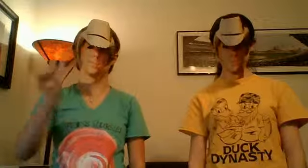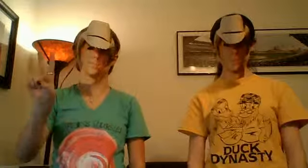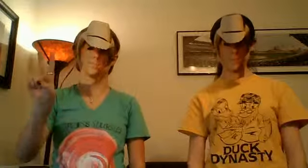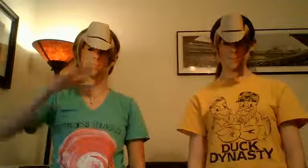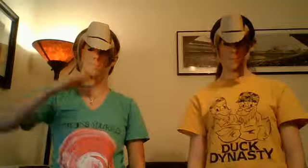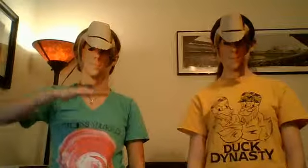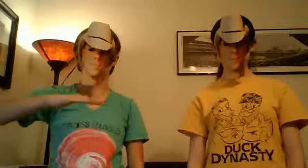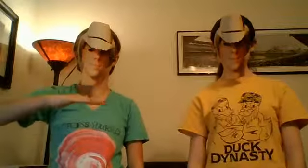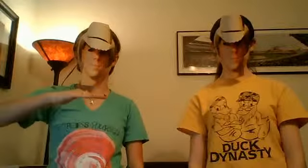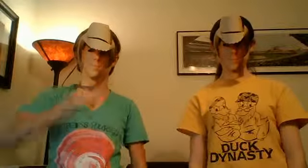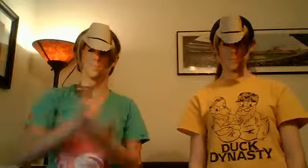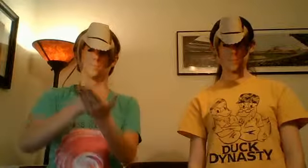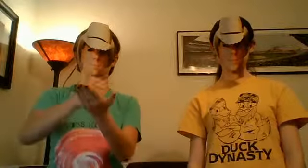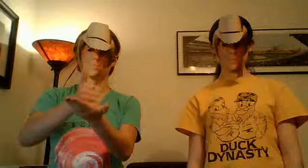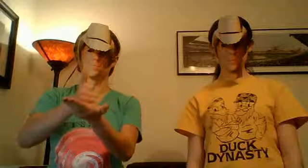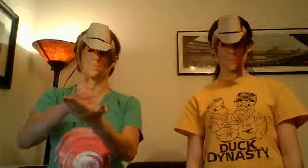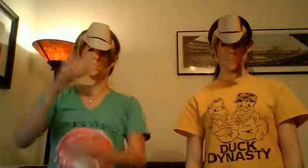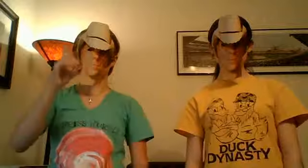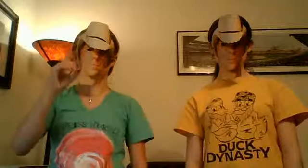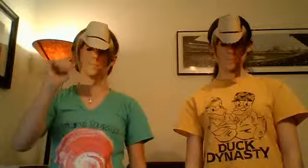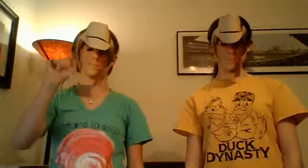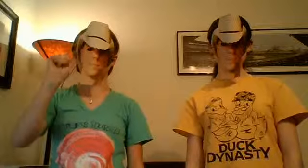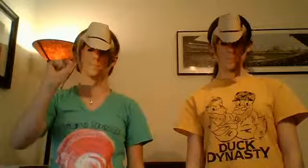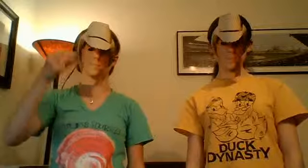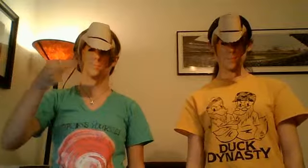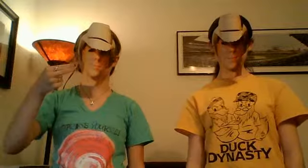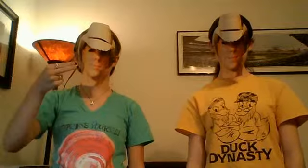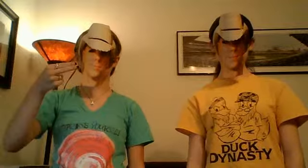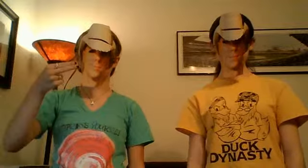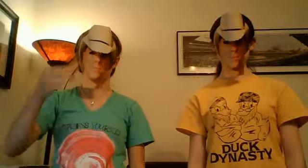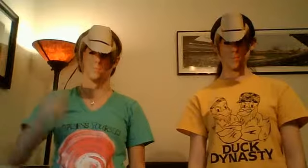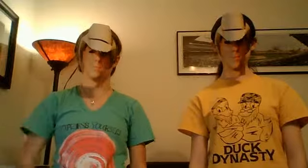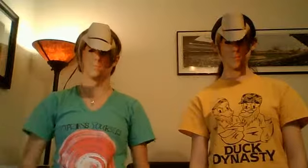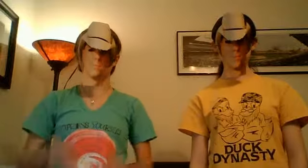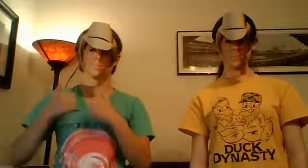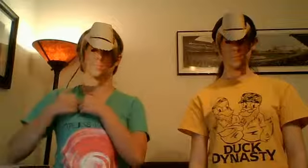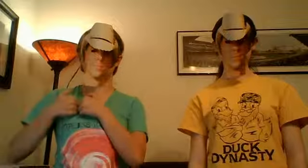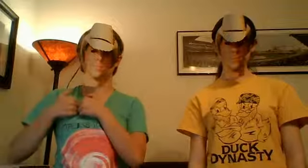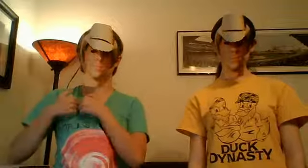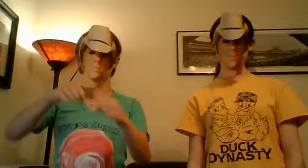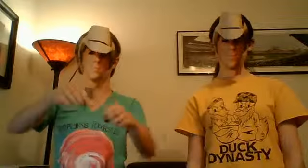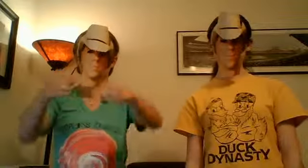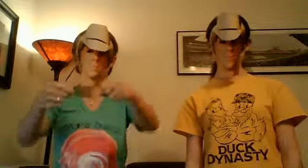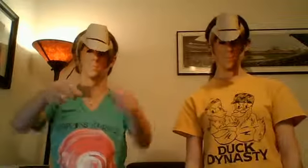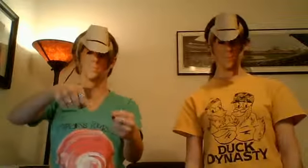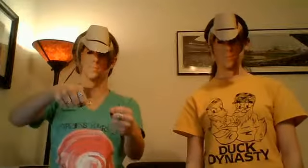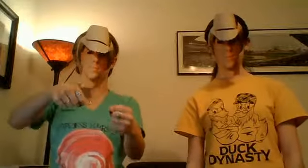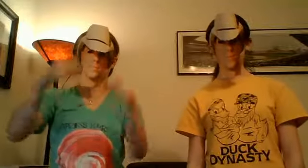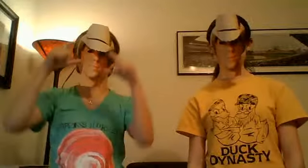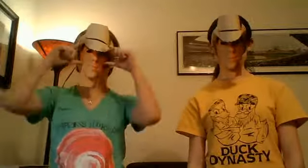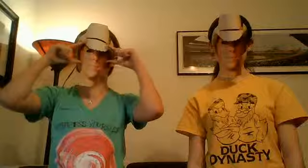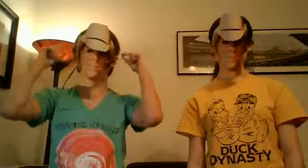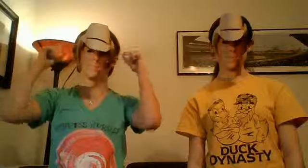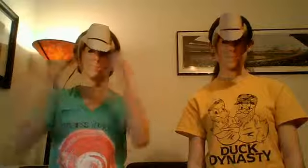smile. And if you pass me on the dashboard, your love at an old Ford, she's changed